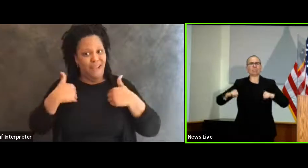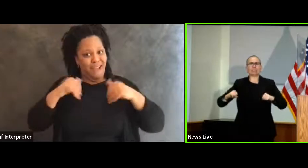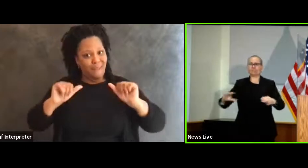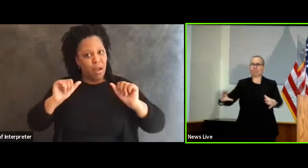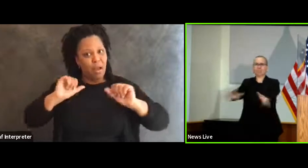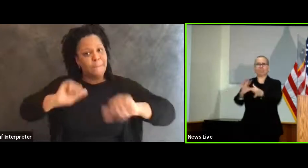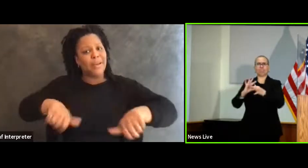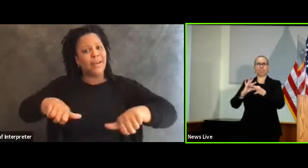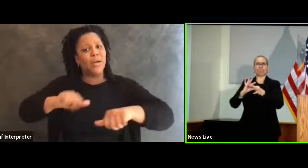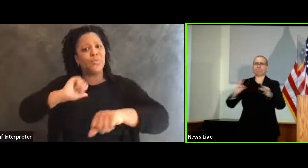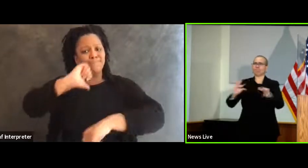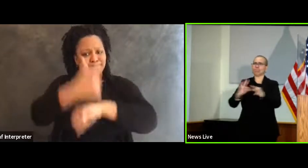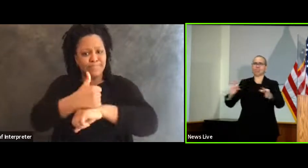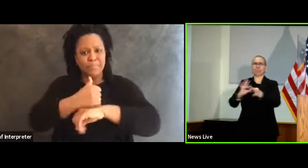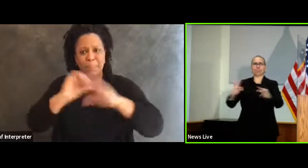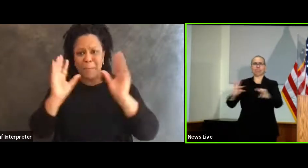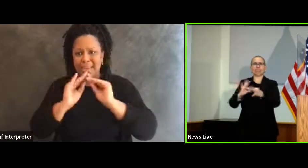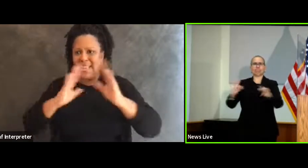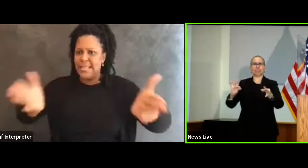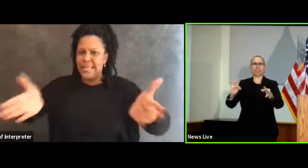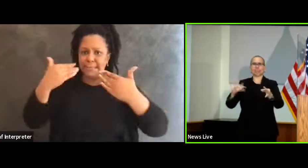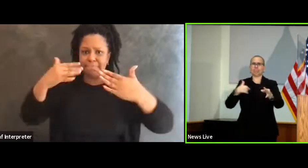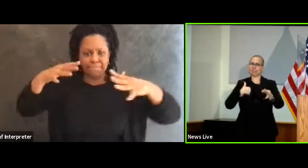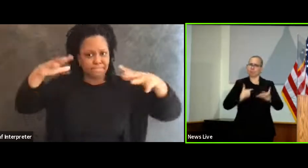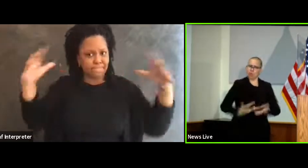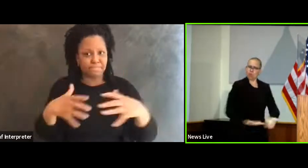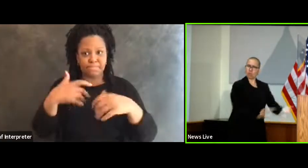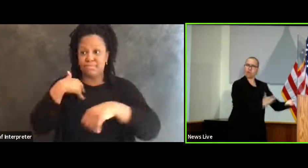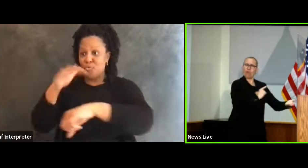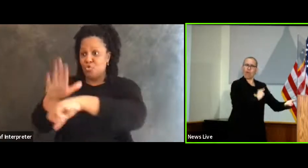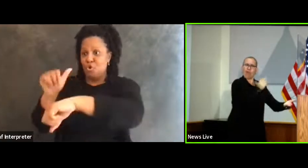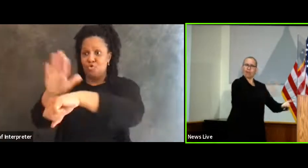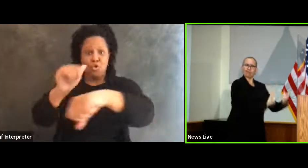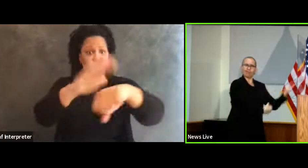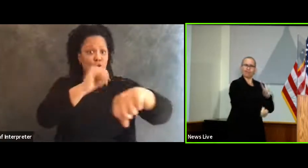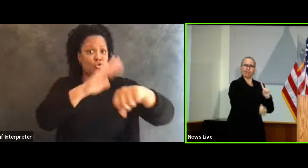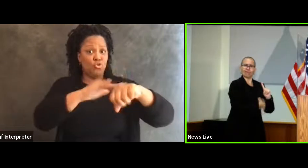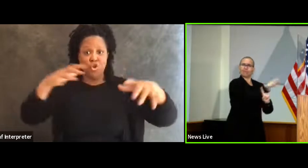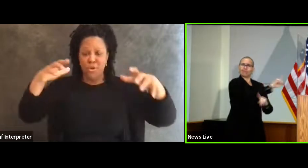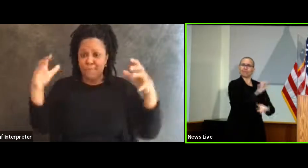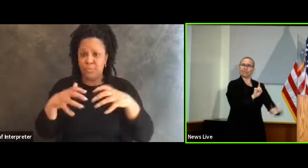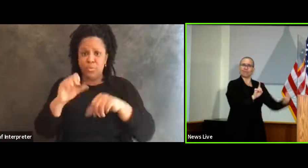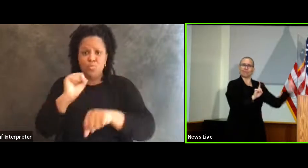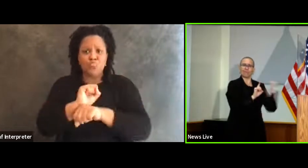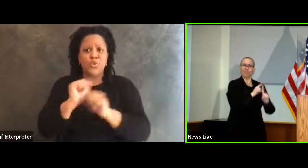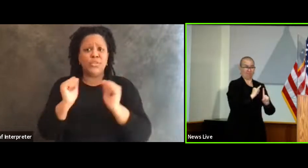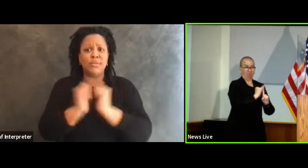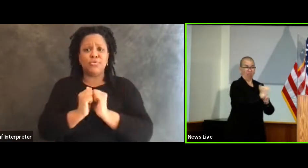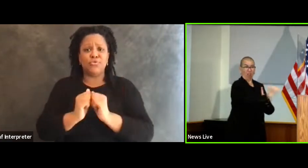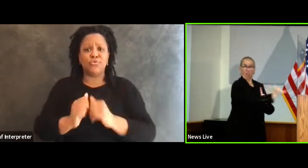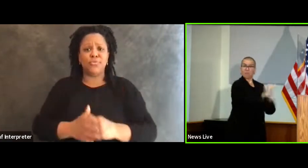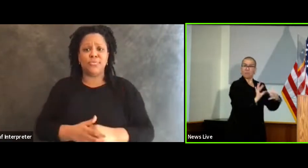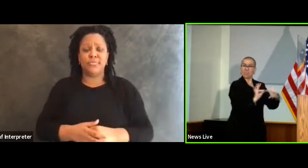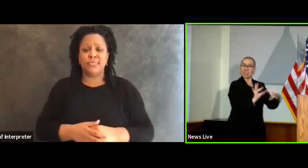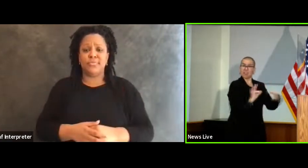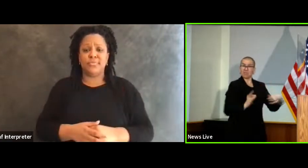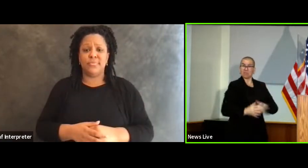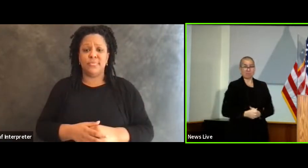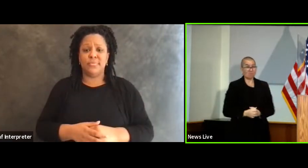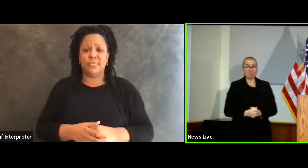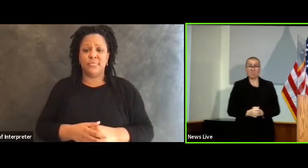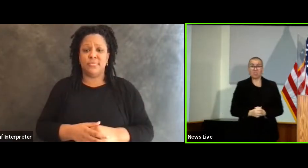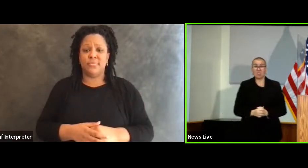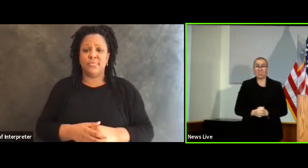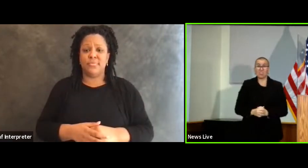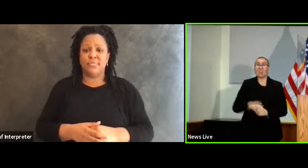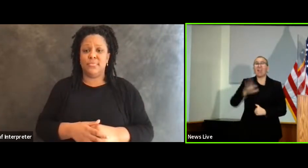this group and to try and work together. So I think that I'm keeping what I said. that if this is burning political capital, yes, we're spending